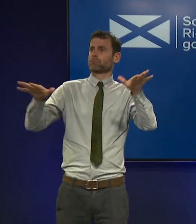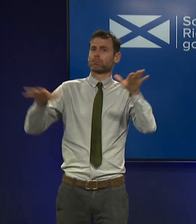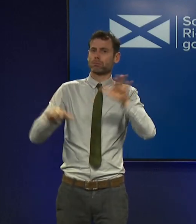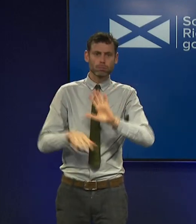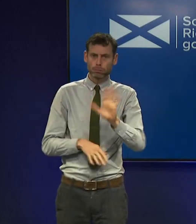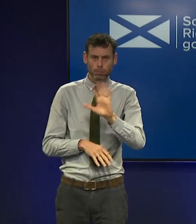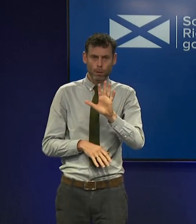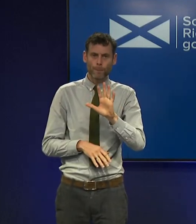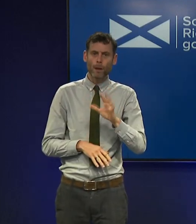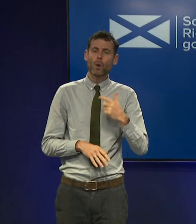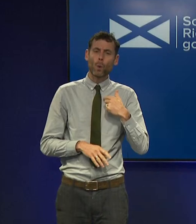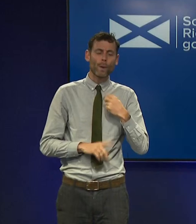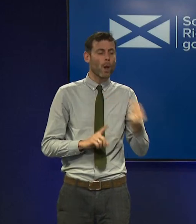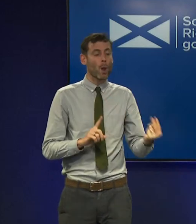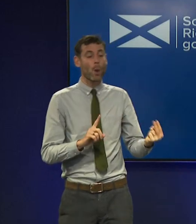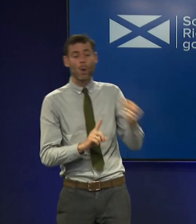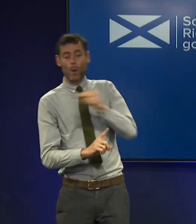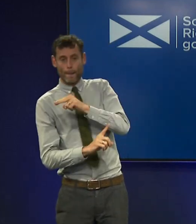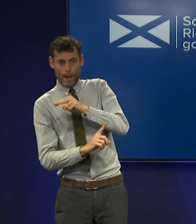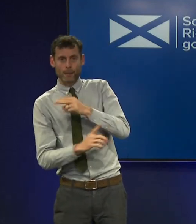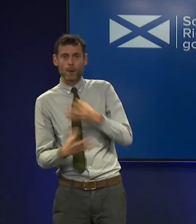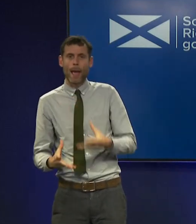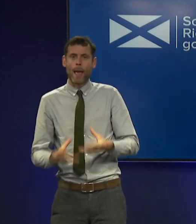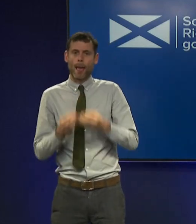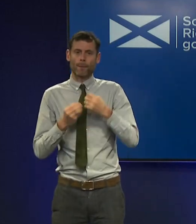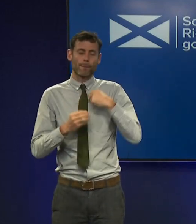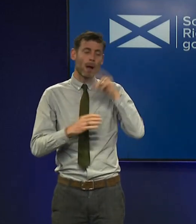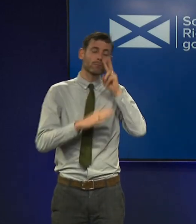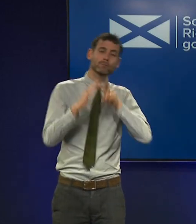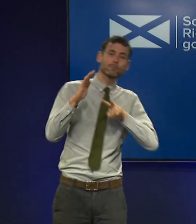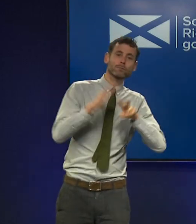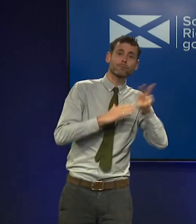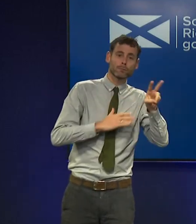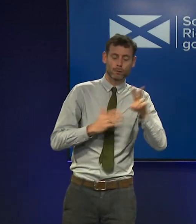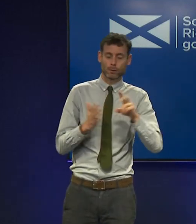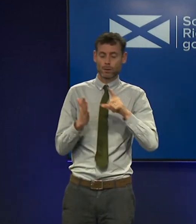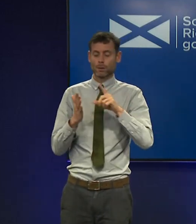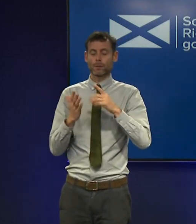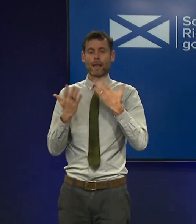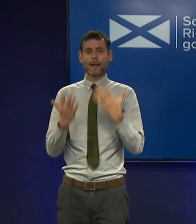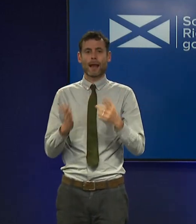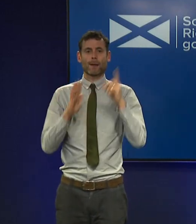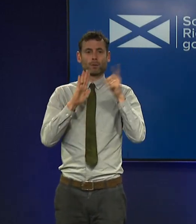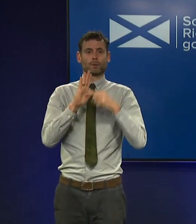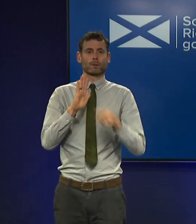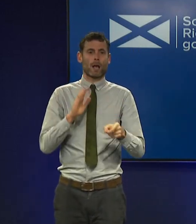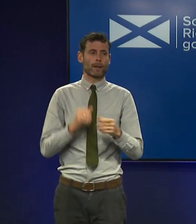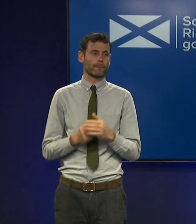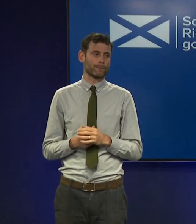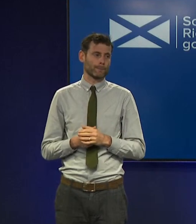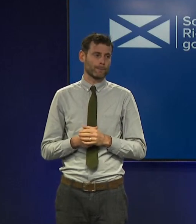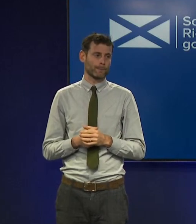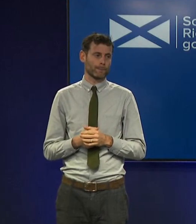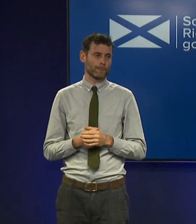directions, and it's very helpful in that regard. James Matthews from Sky.